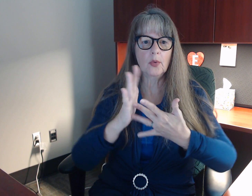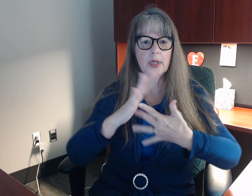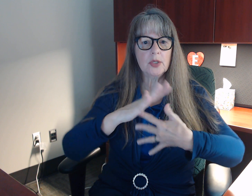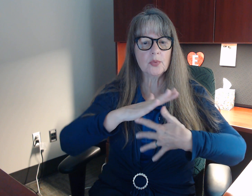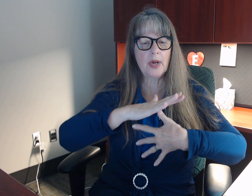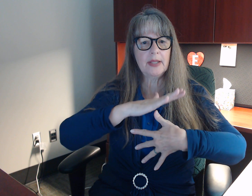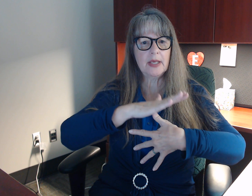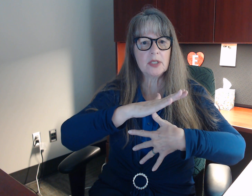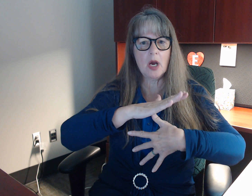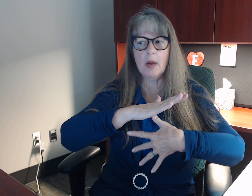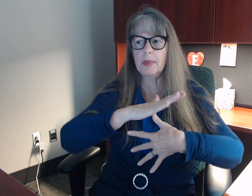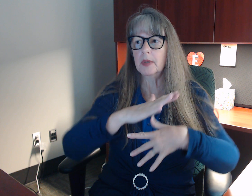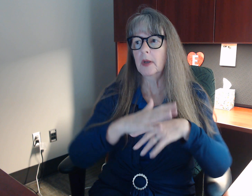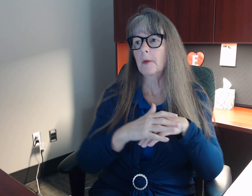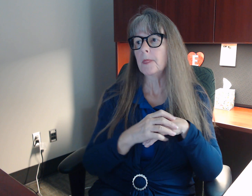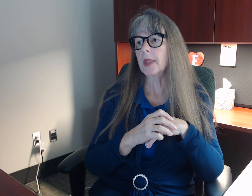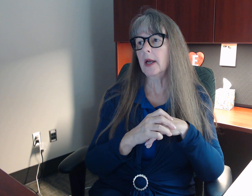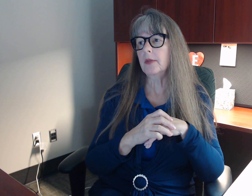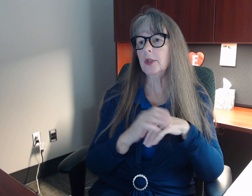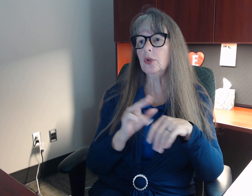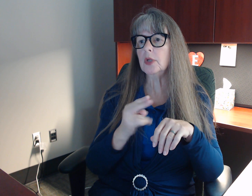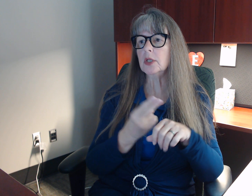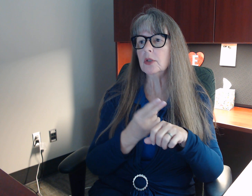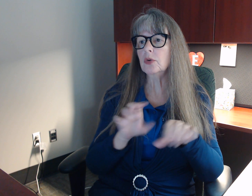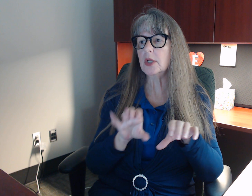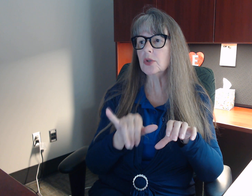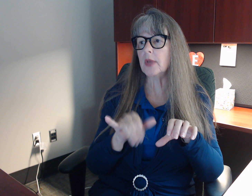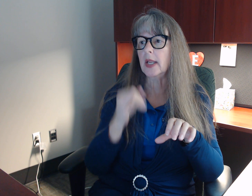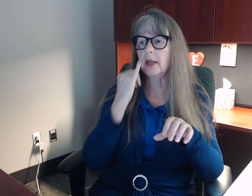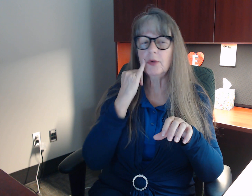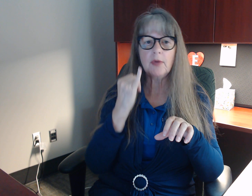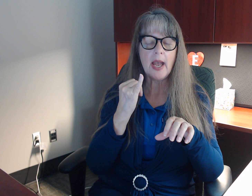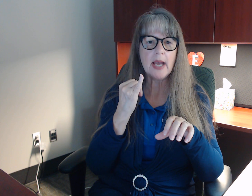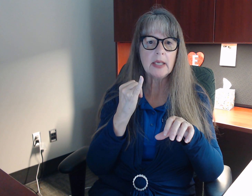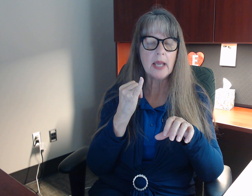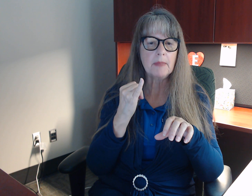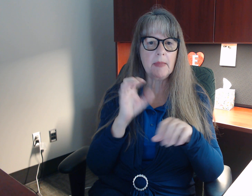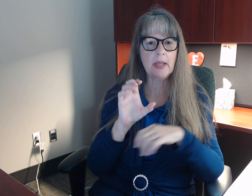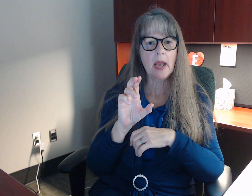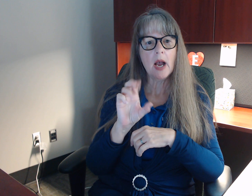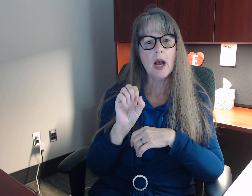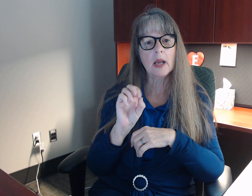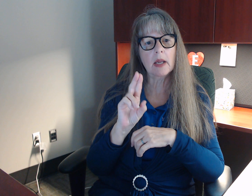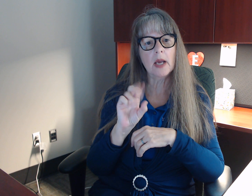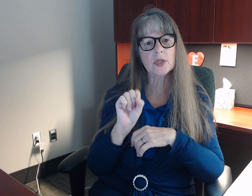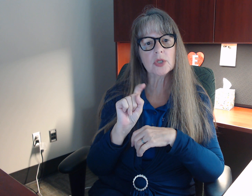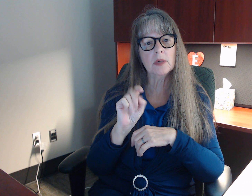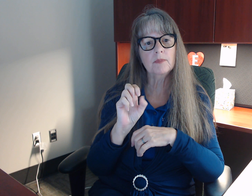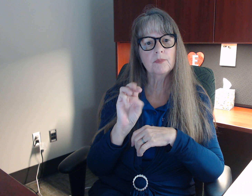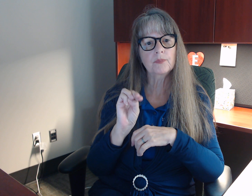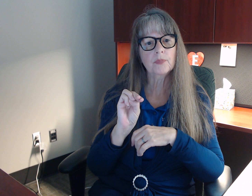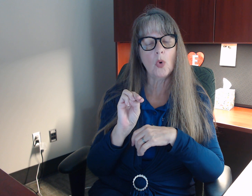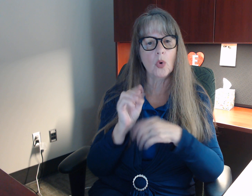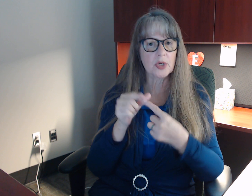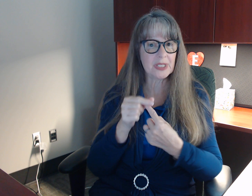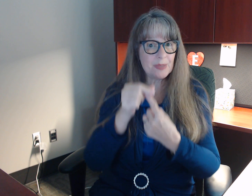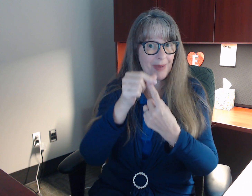priorities, right? That top. Then you can do that. Like if you've had like maybe a custom or